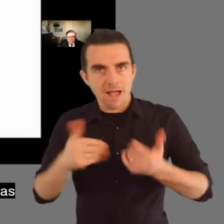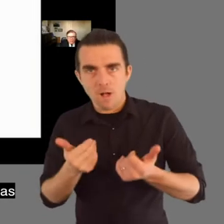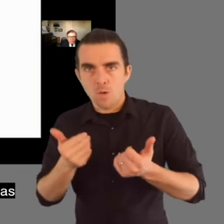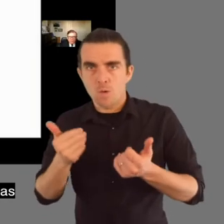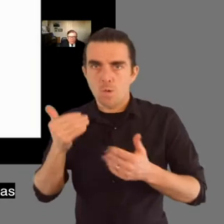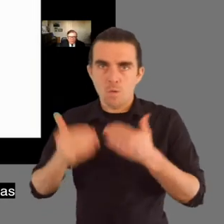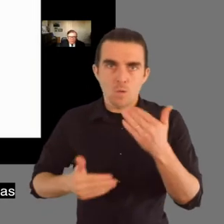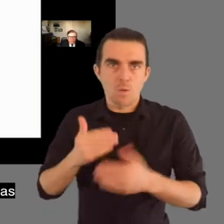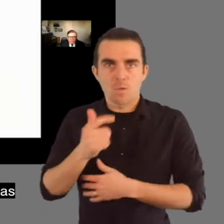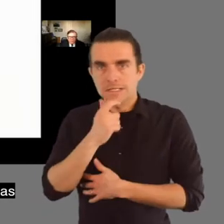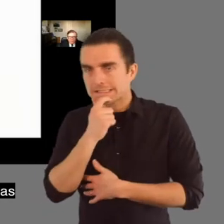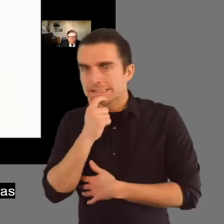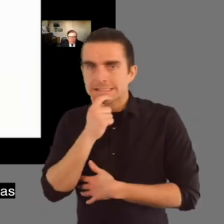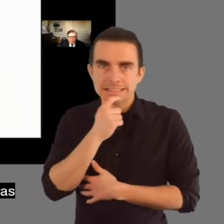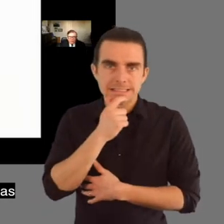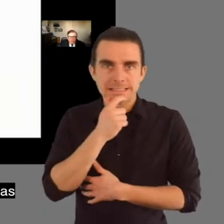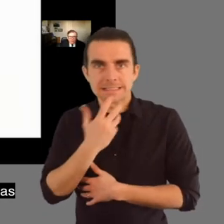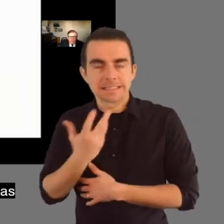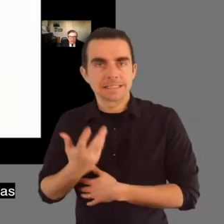up.